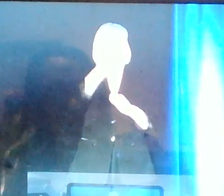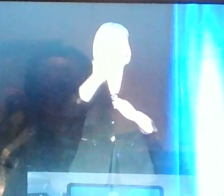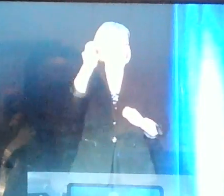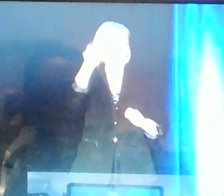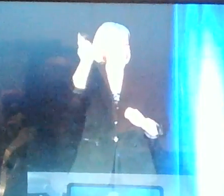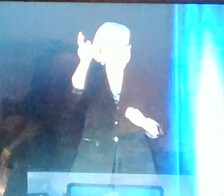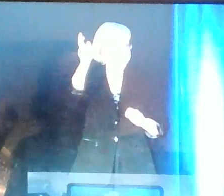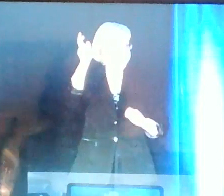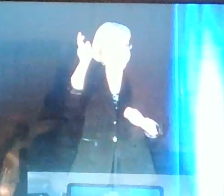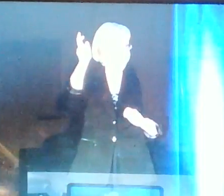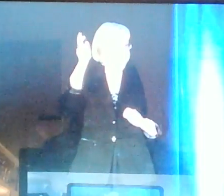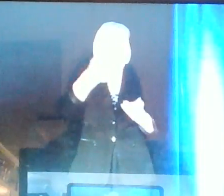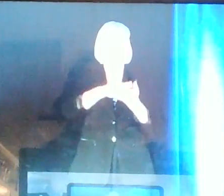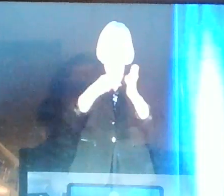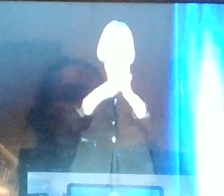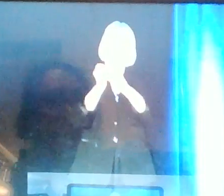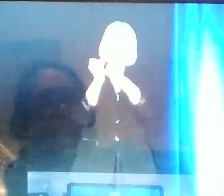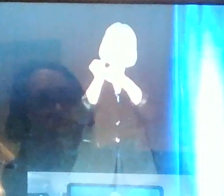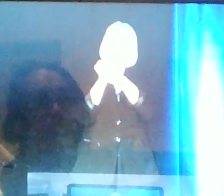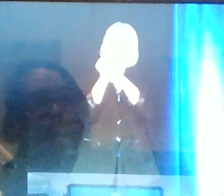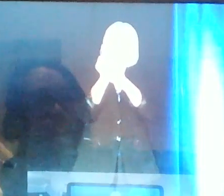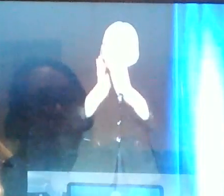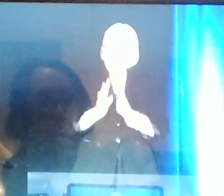And the pitcher can decide to change it every time.